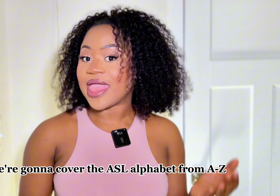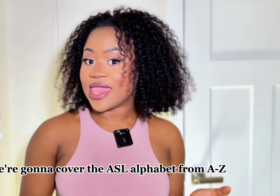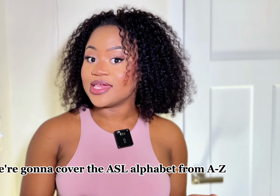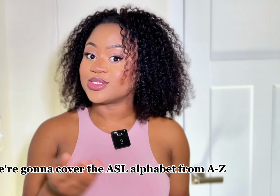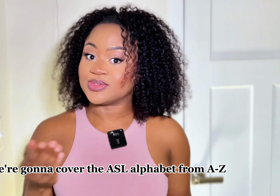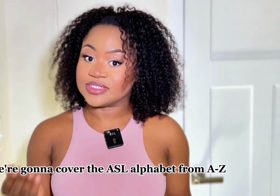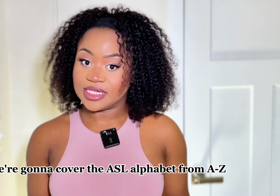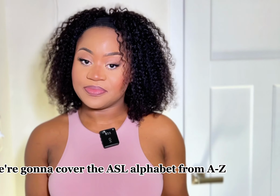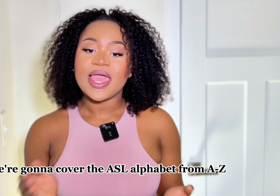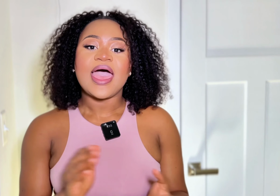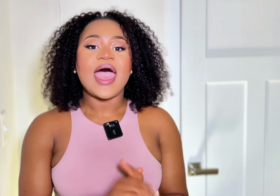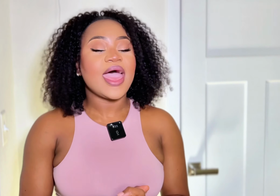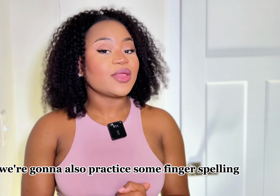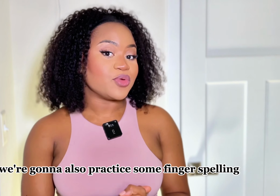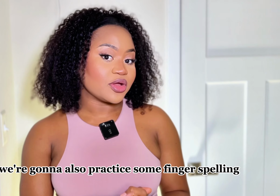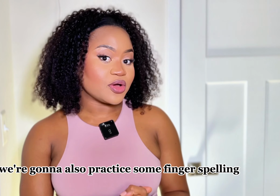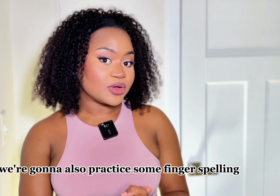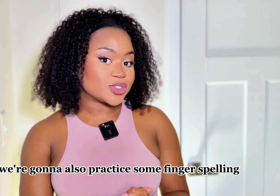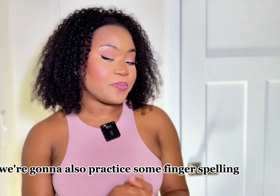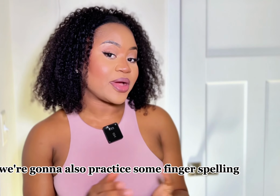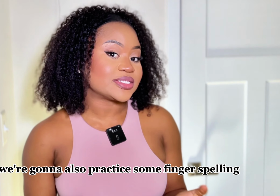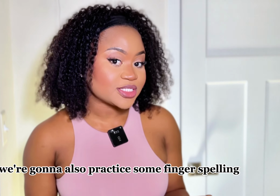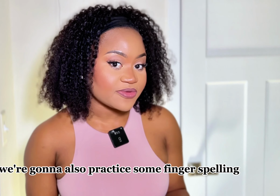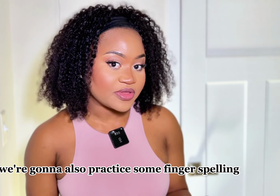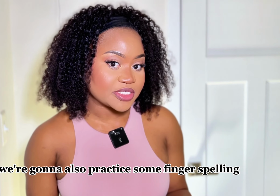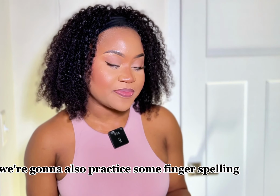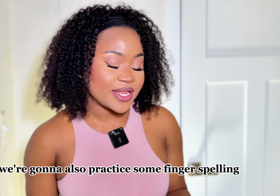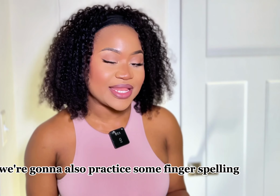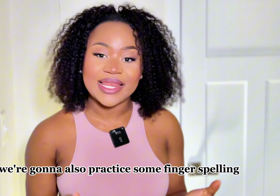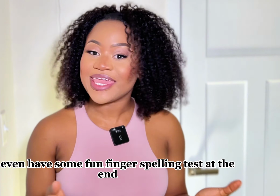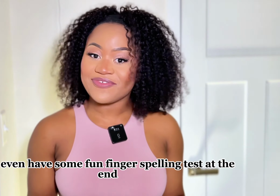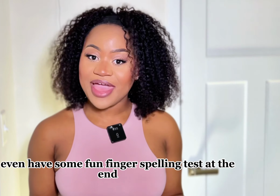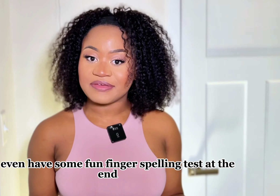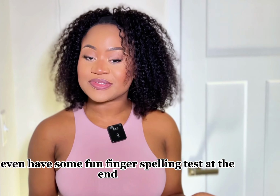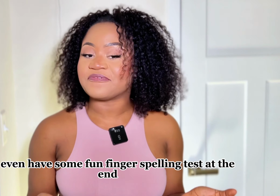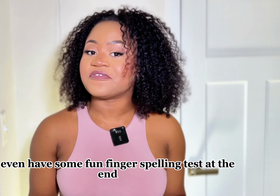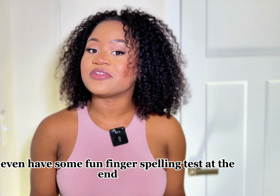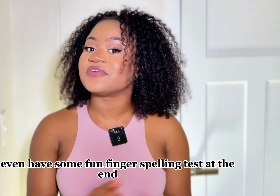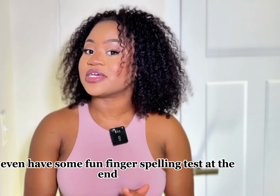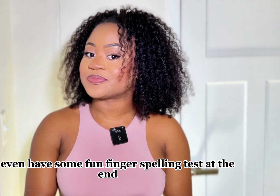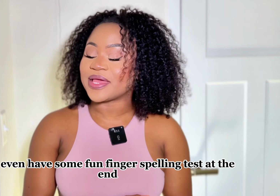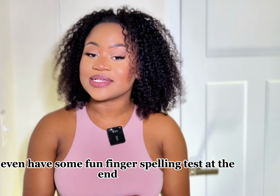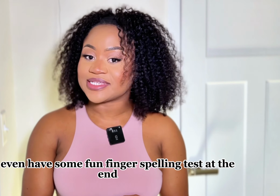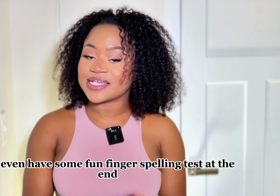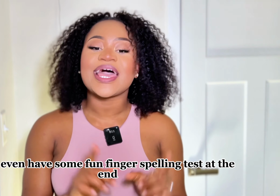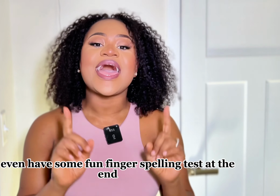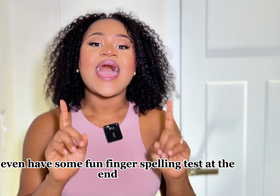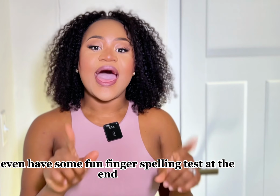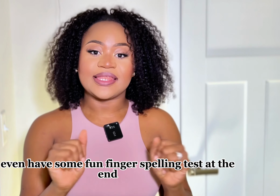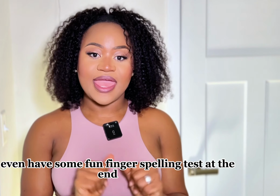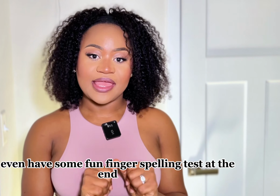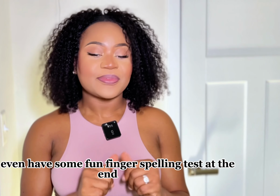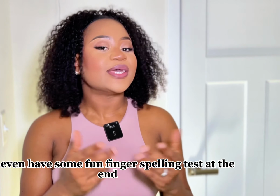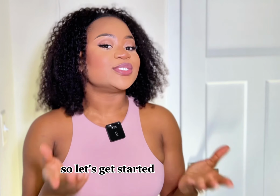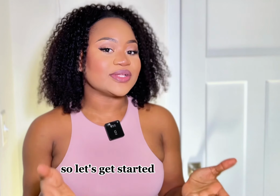A to Z. And we're going to also practice some finger spelling and even have some fun finger spelling tests at the end. So let's